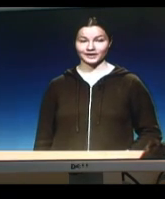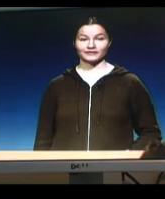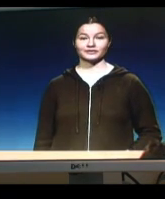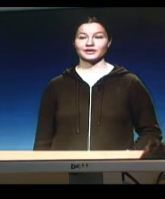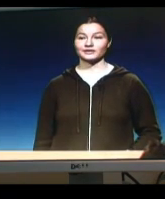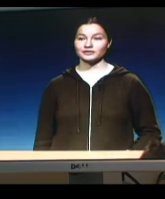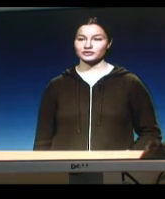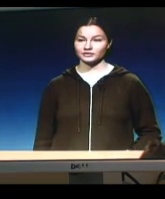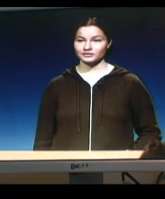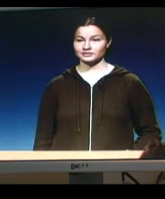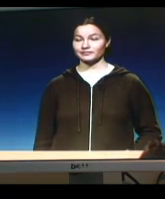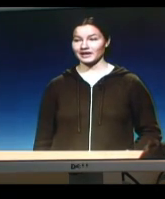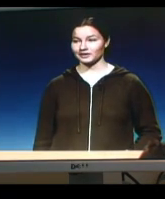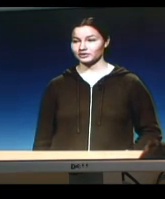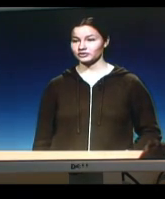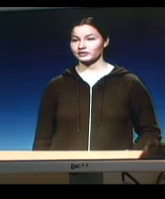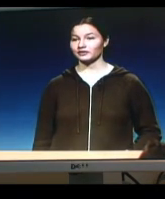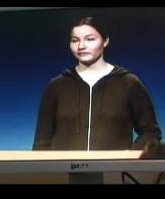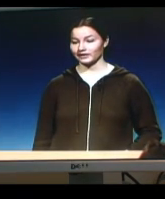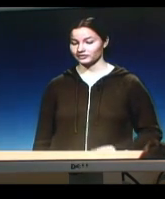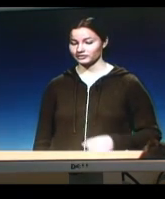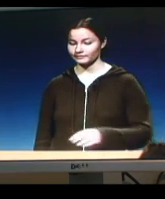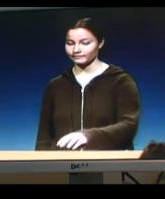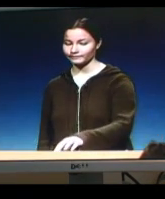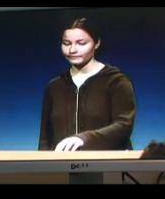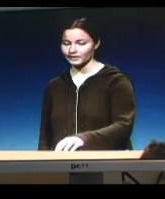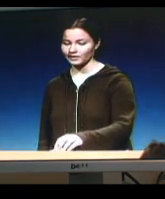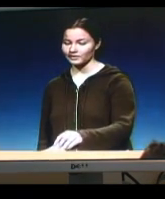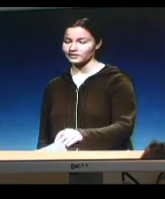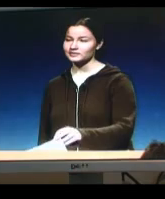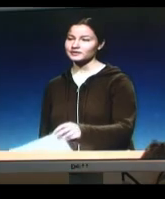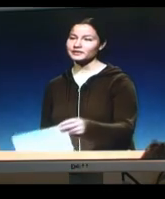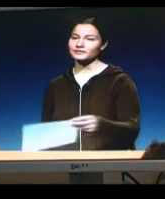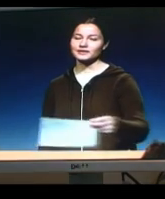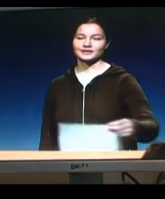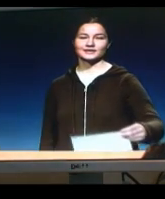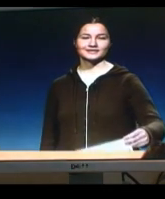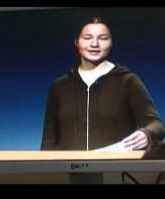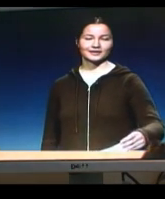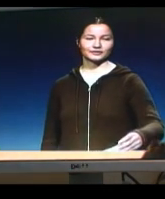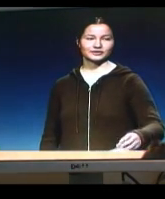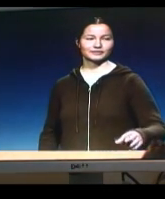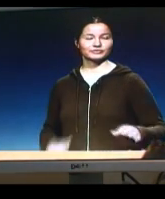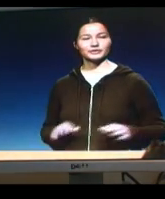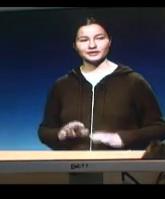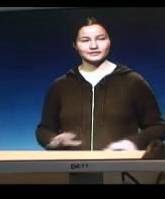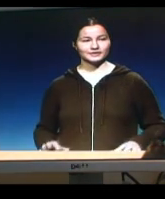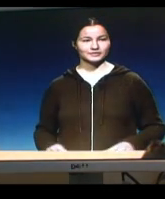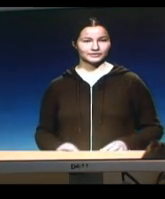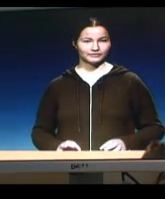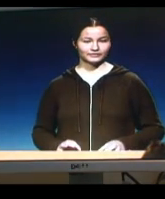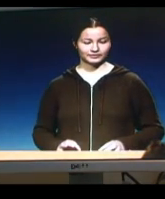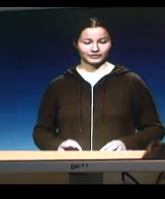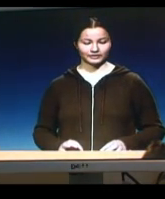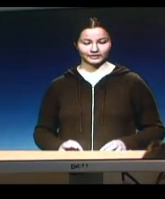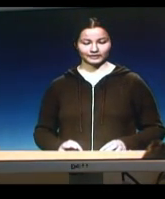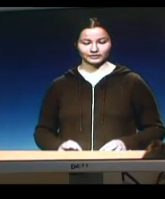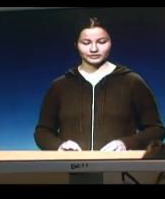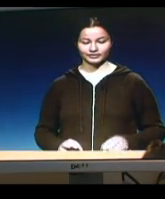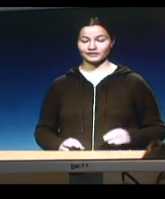after English, Spanish, and French. Some people think that sign language is a primitive substitute for spoken language, but in